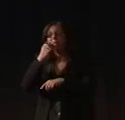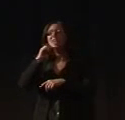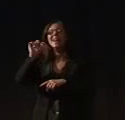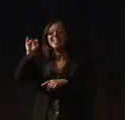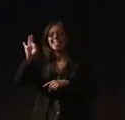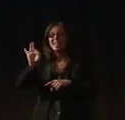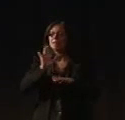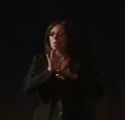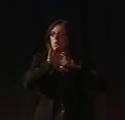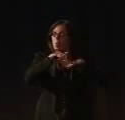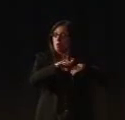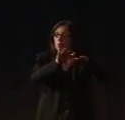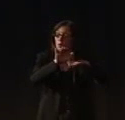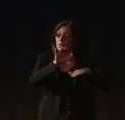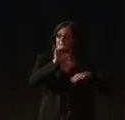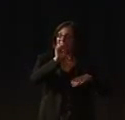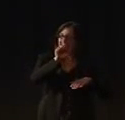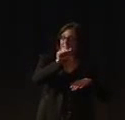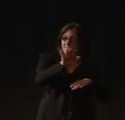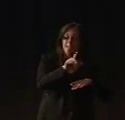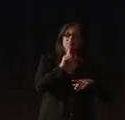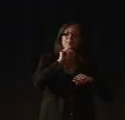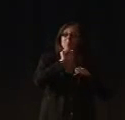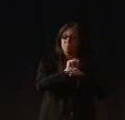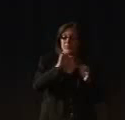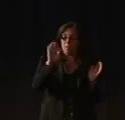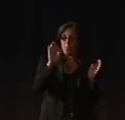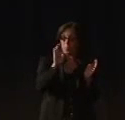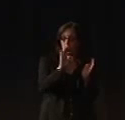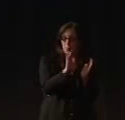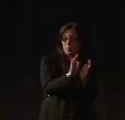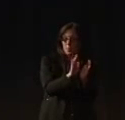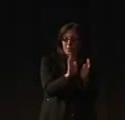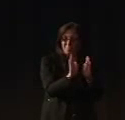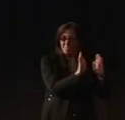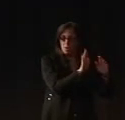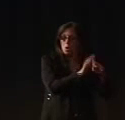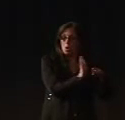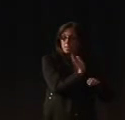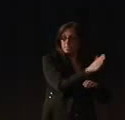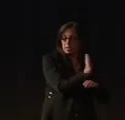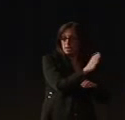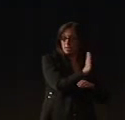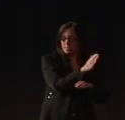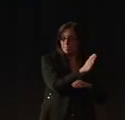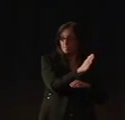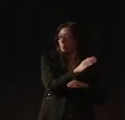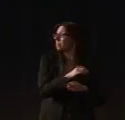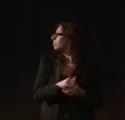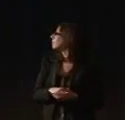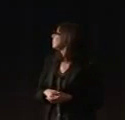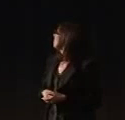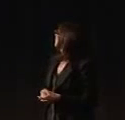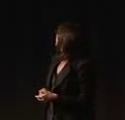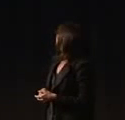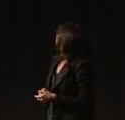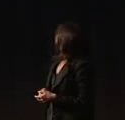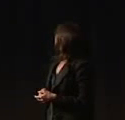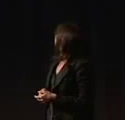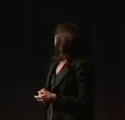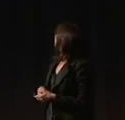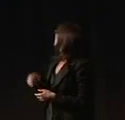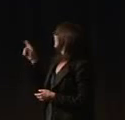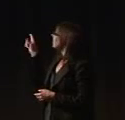shift the sea quite liberally on the side, and you respect the exact proportion